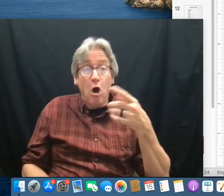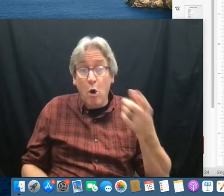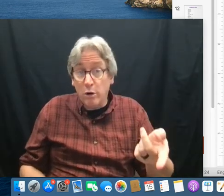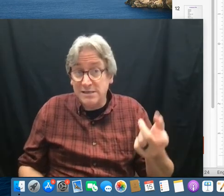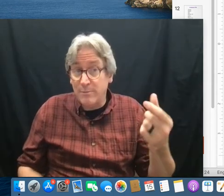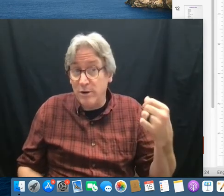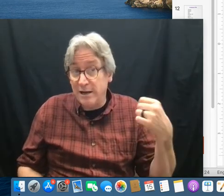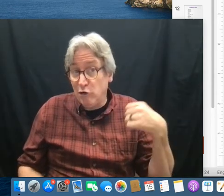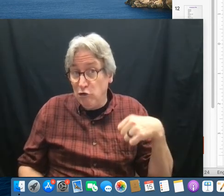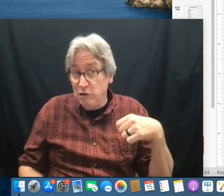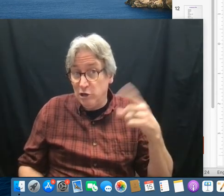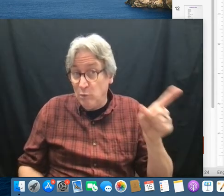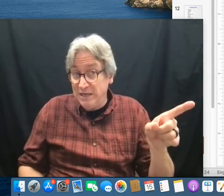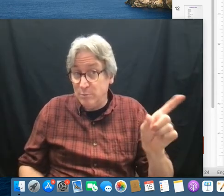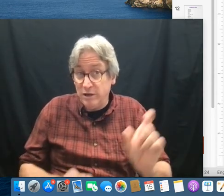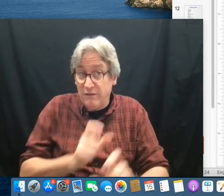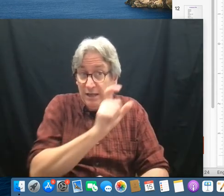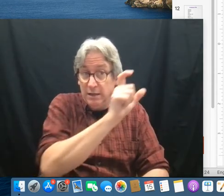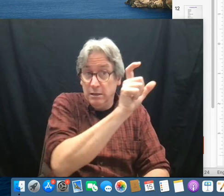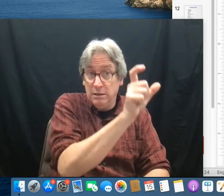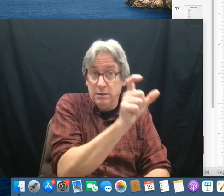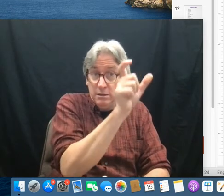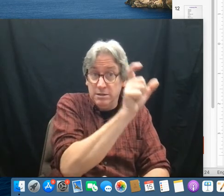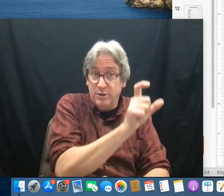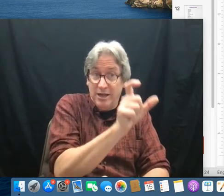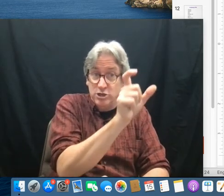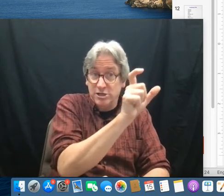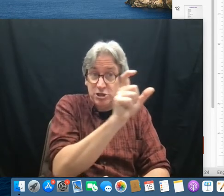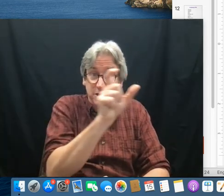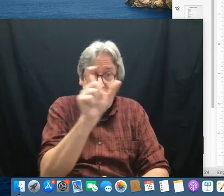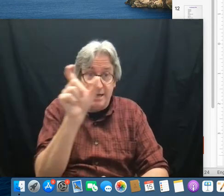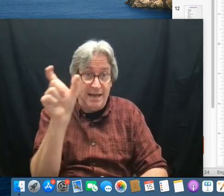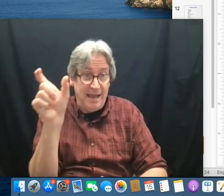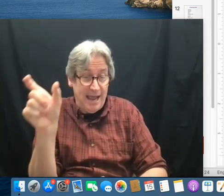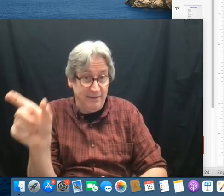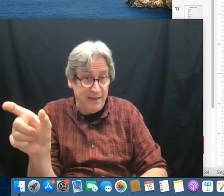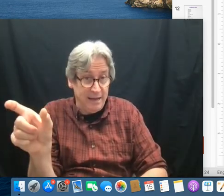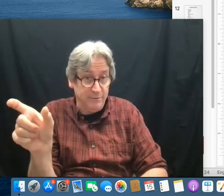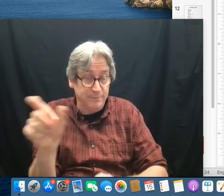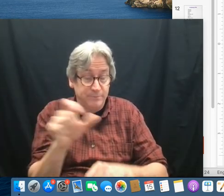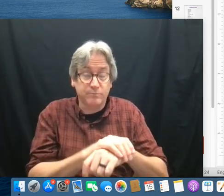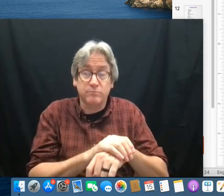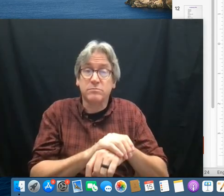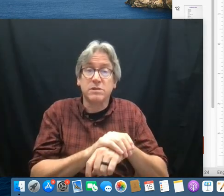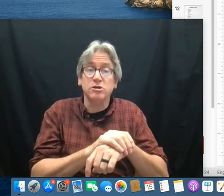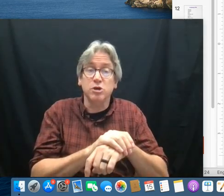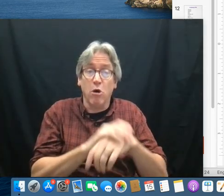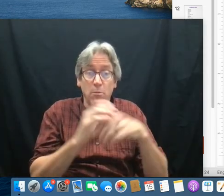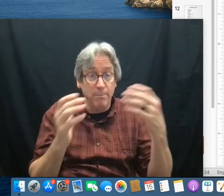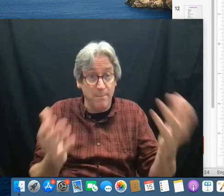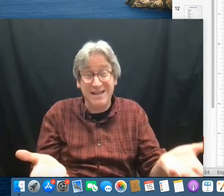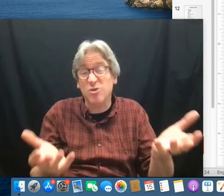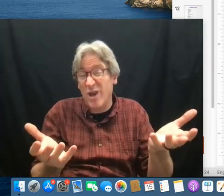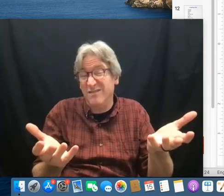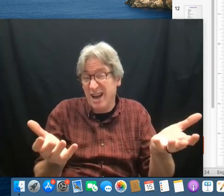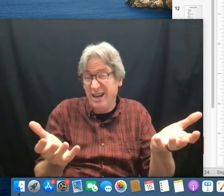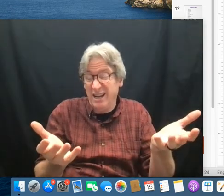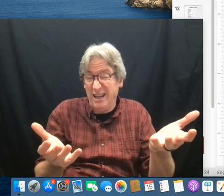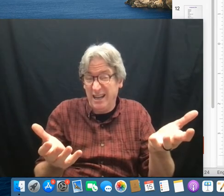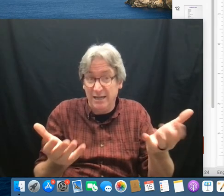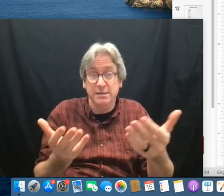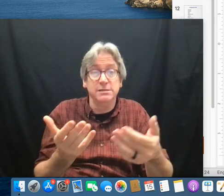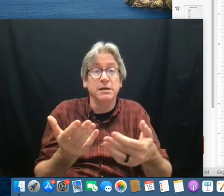fingertips. 1 week, and then drop it for end. Weekend or weekend. So